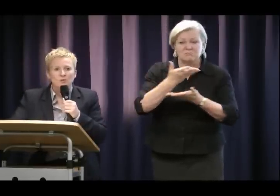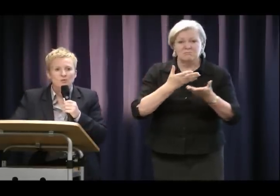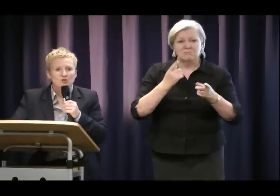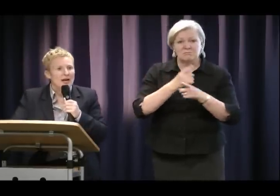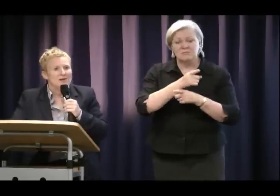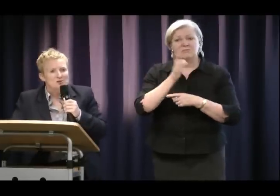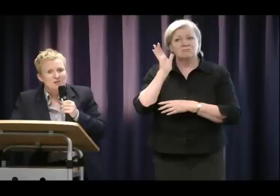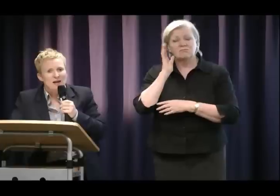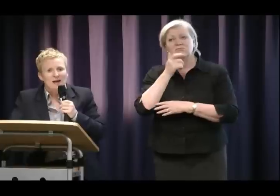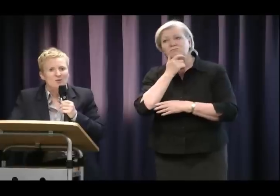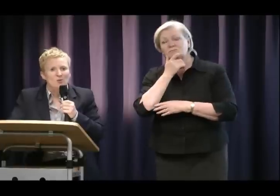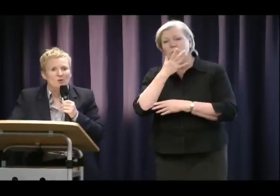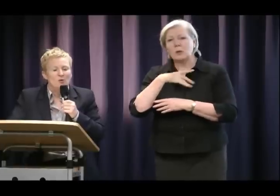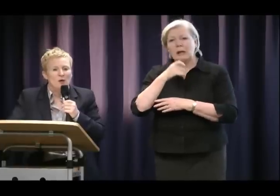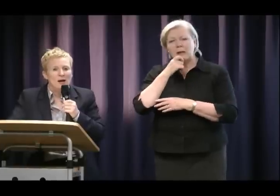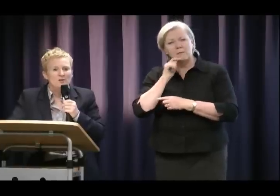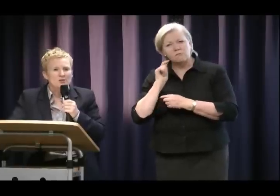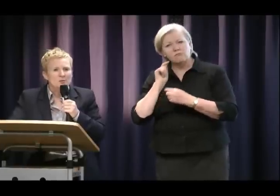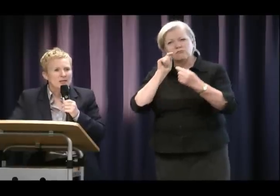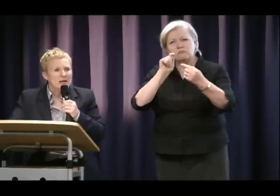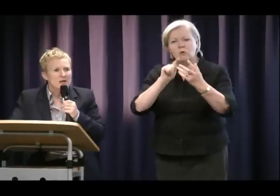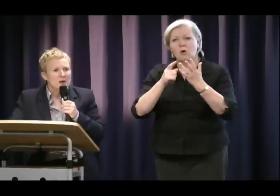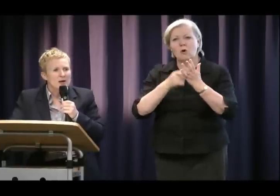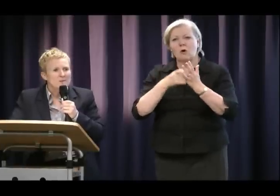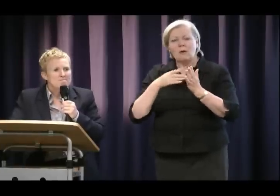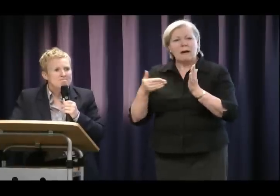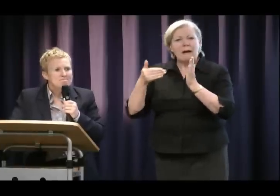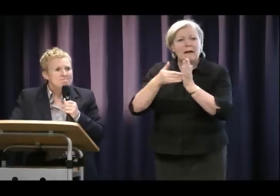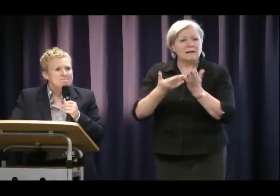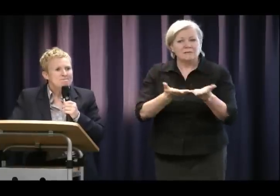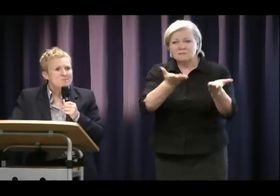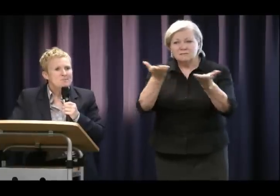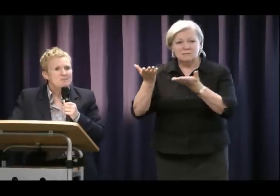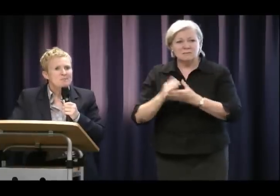to challenge that or add to it in any way?